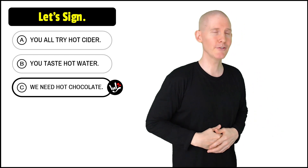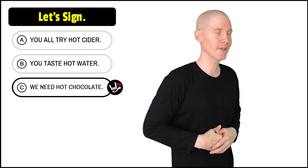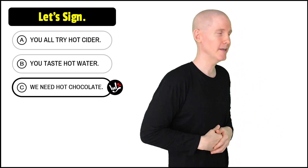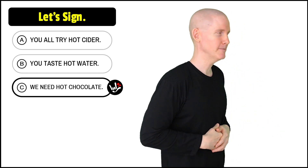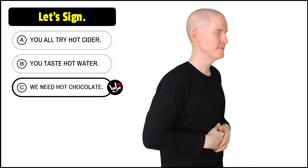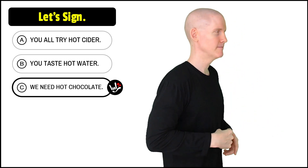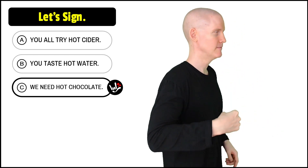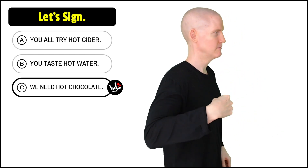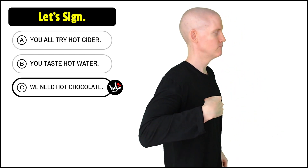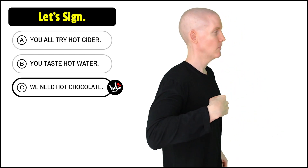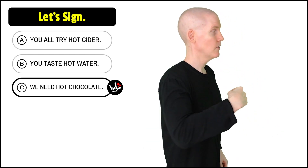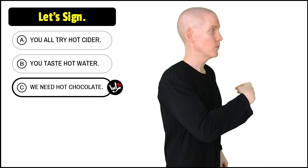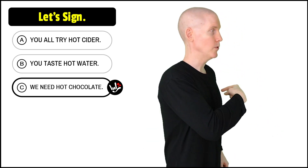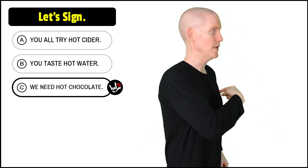side, we.